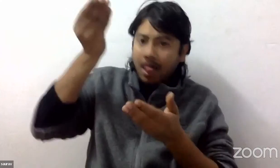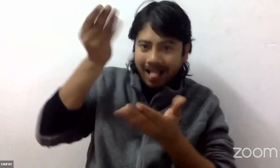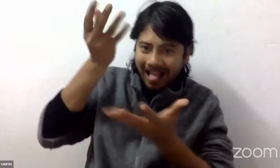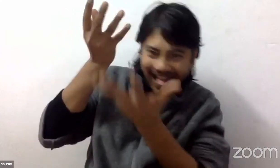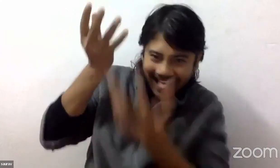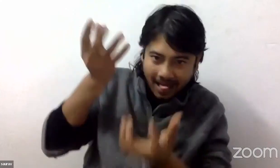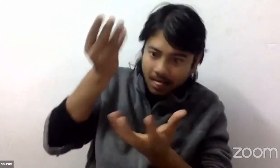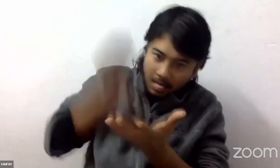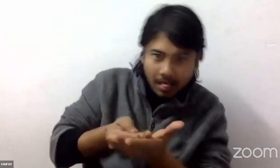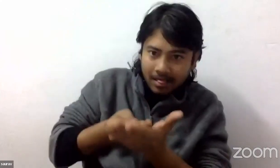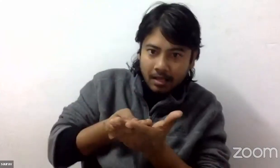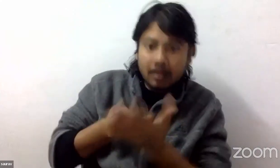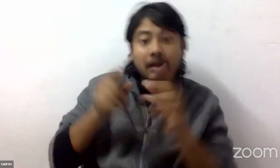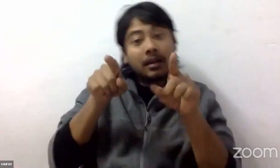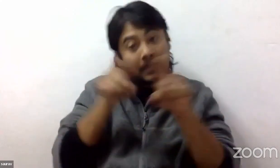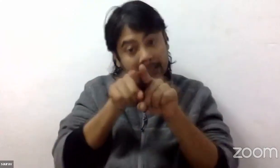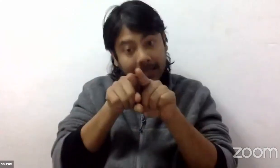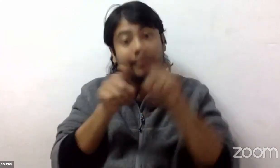least 70% made of water.